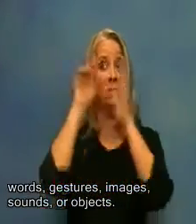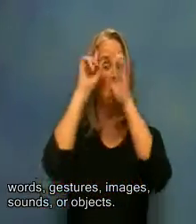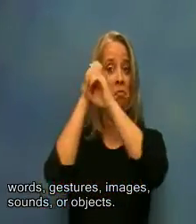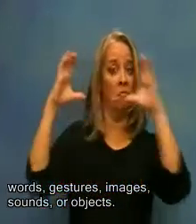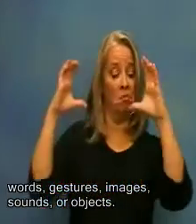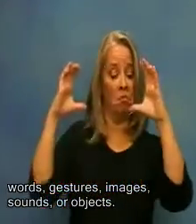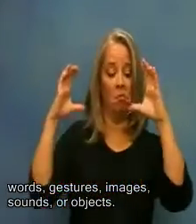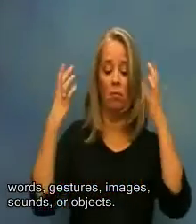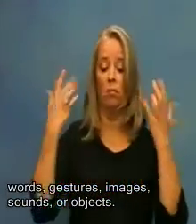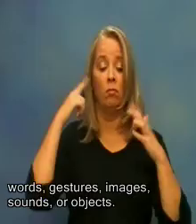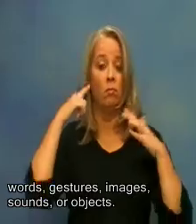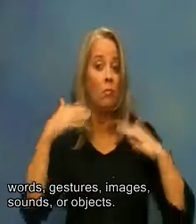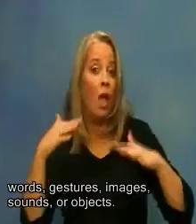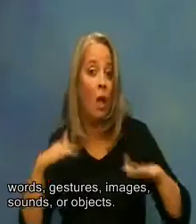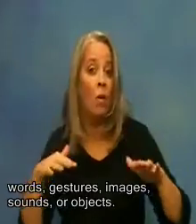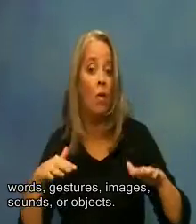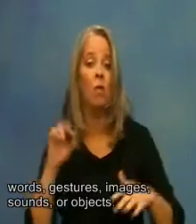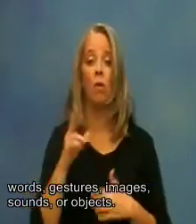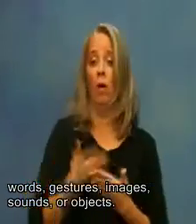images, sounds, or objects.